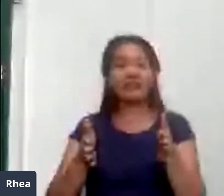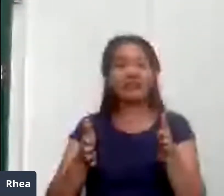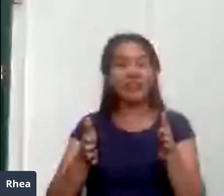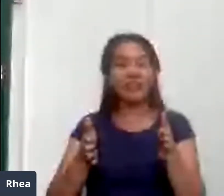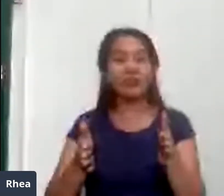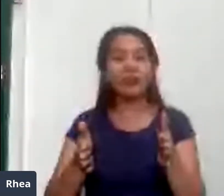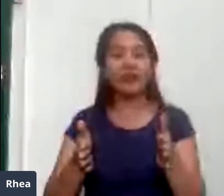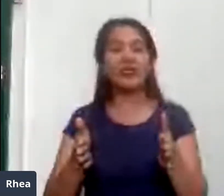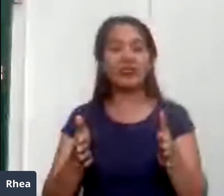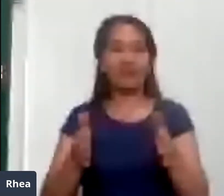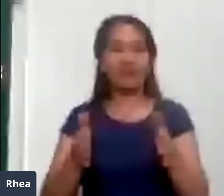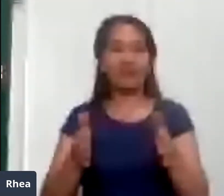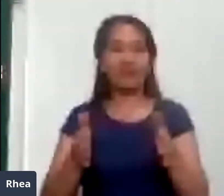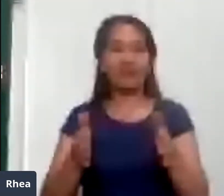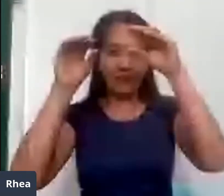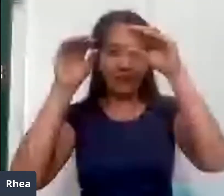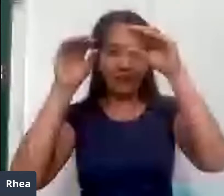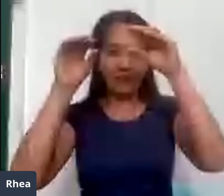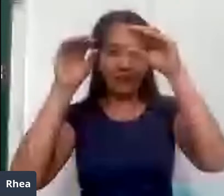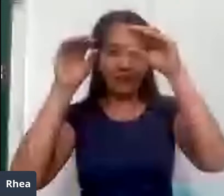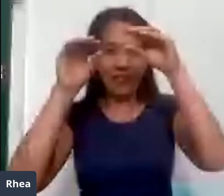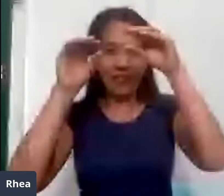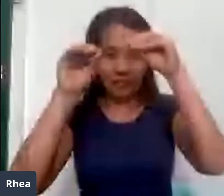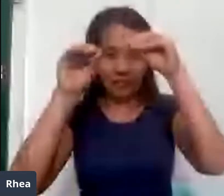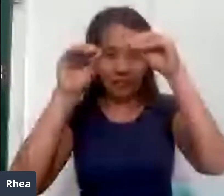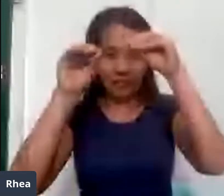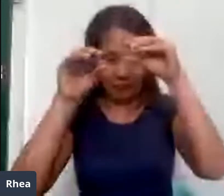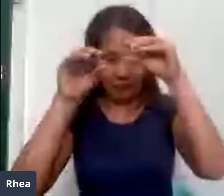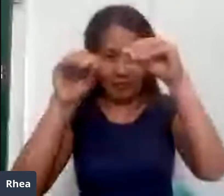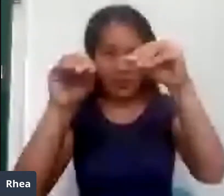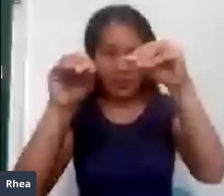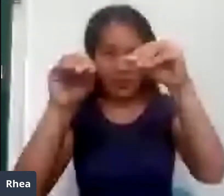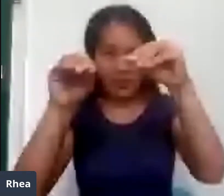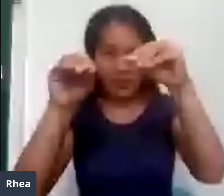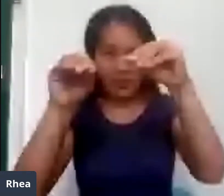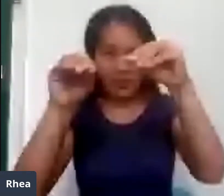this would refer to a person. This is the verb teach.